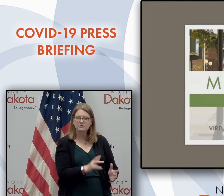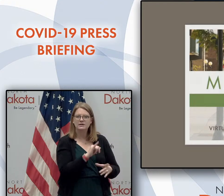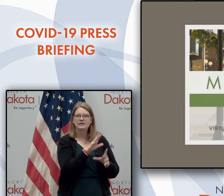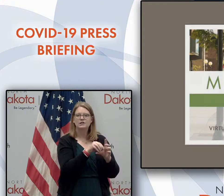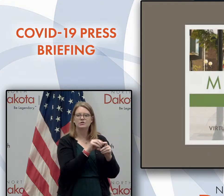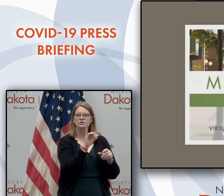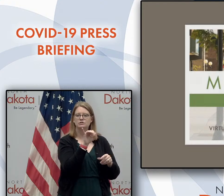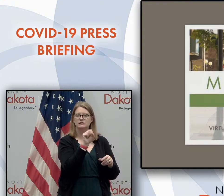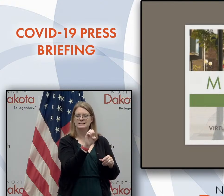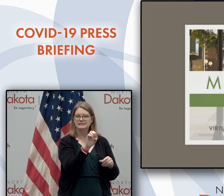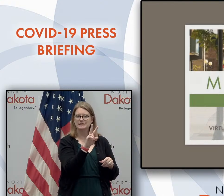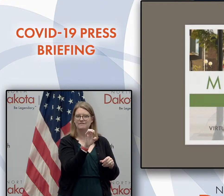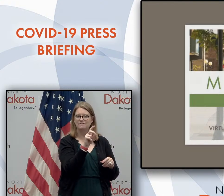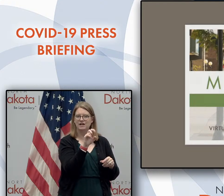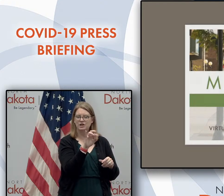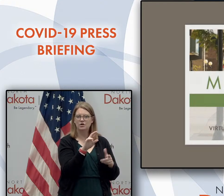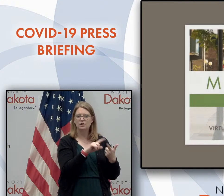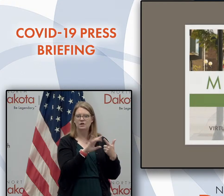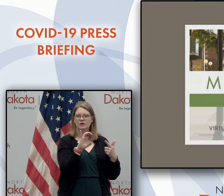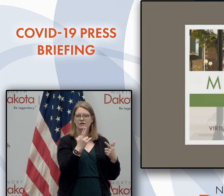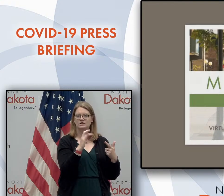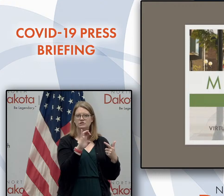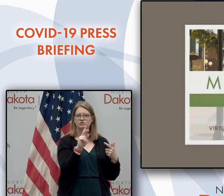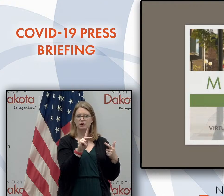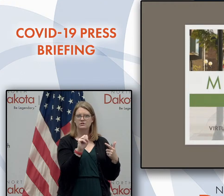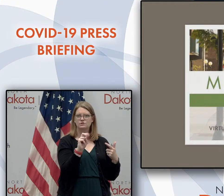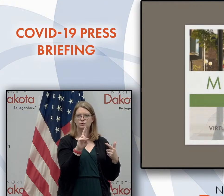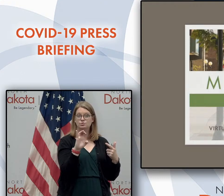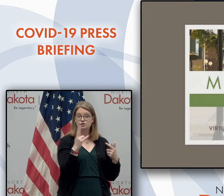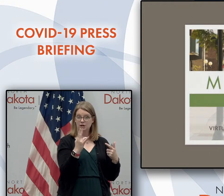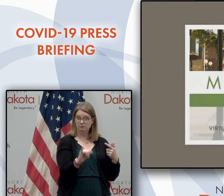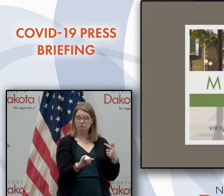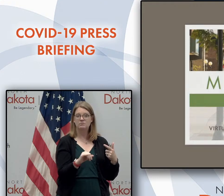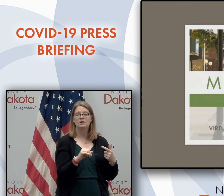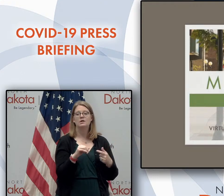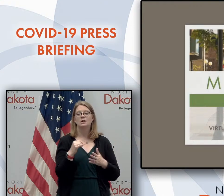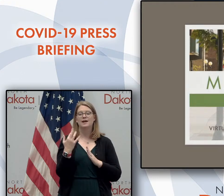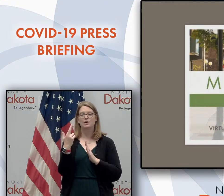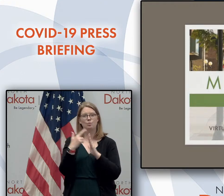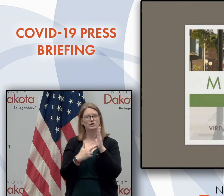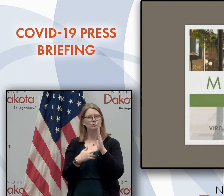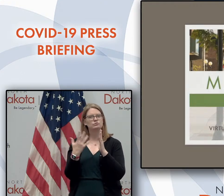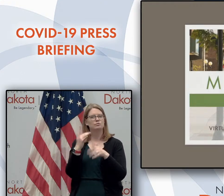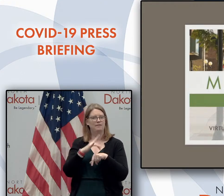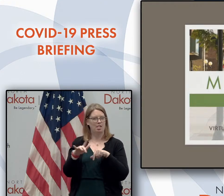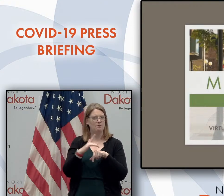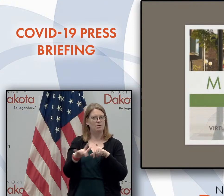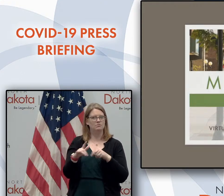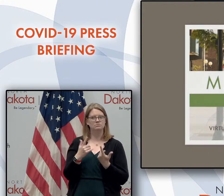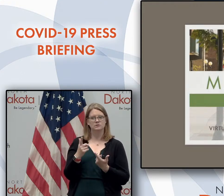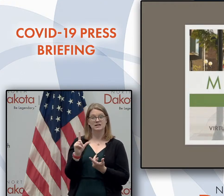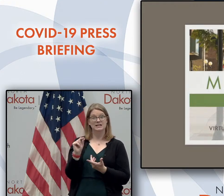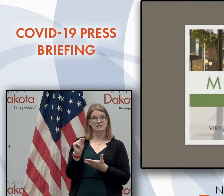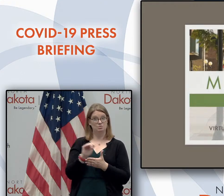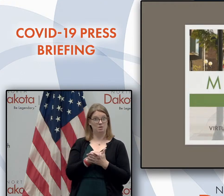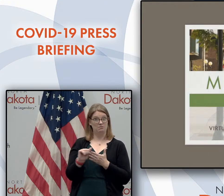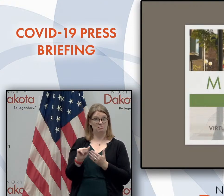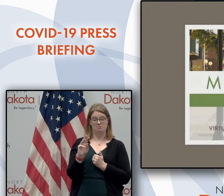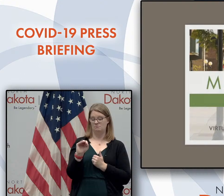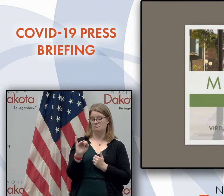including Jesse Veeder and Chuck Suchi and others. And registration is now open. It's only $20 at